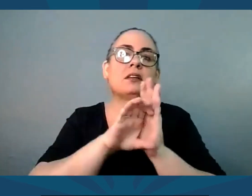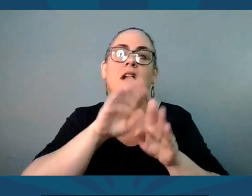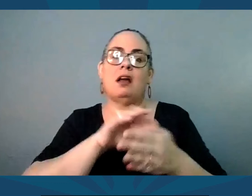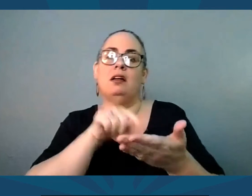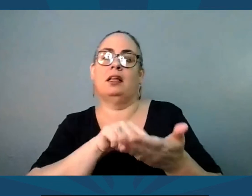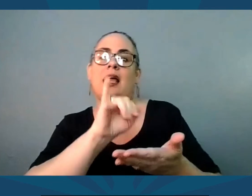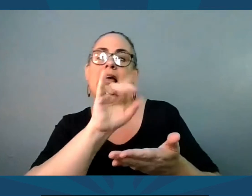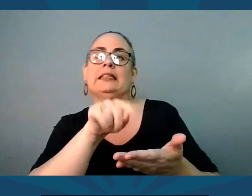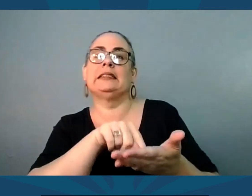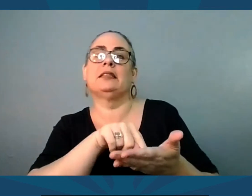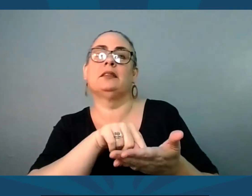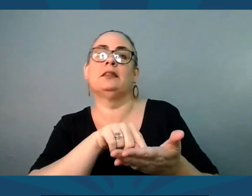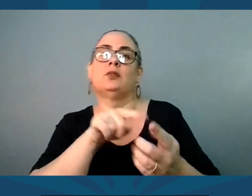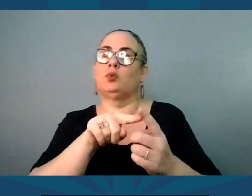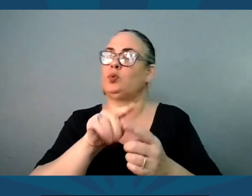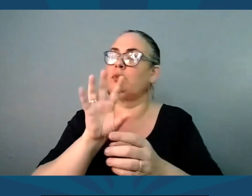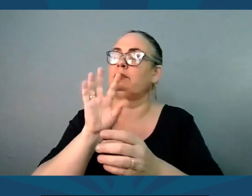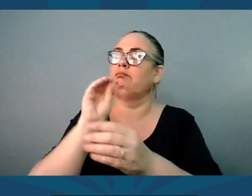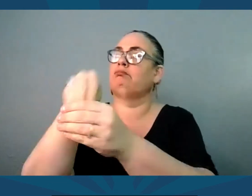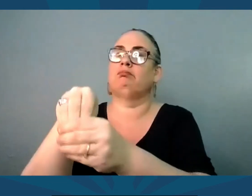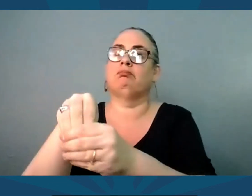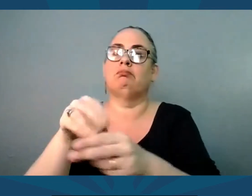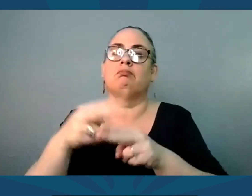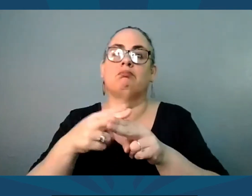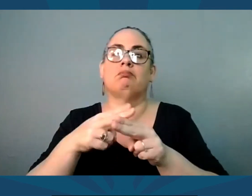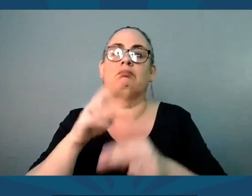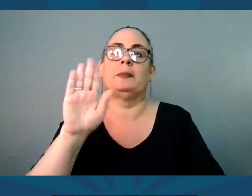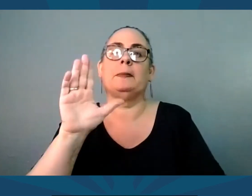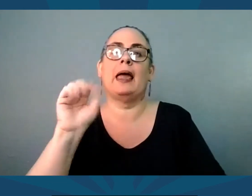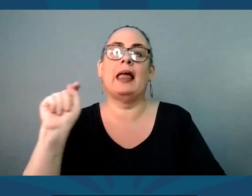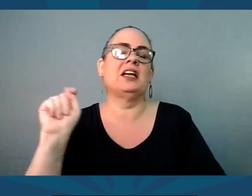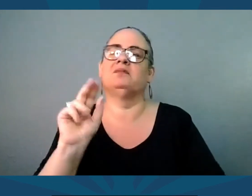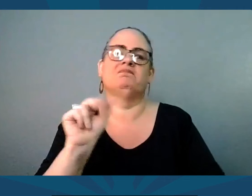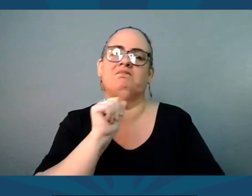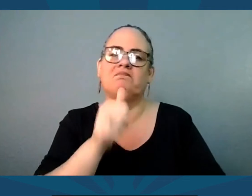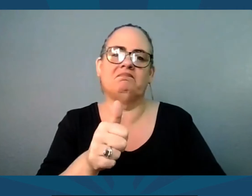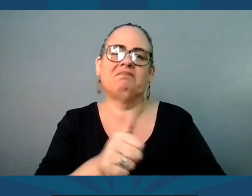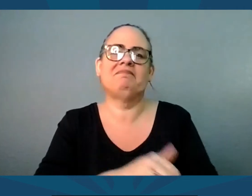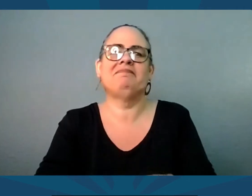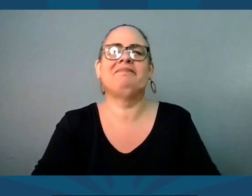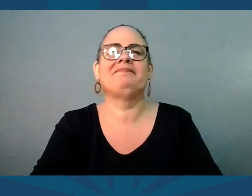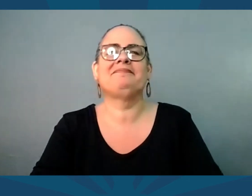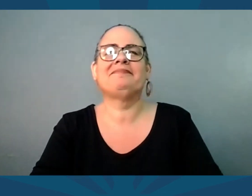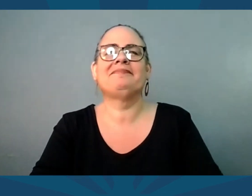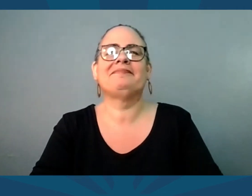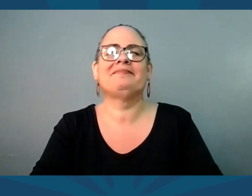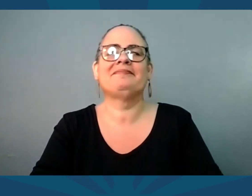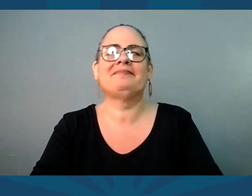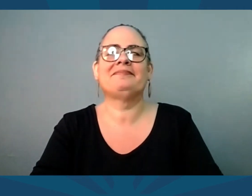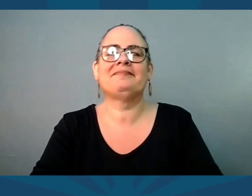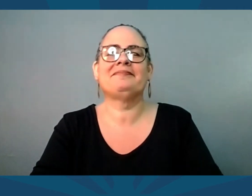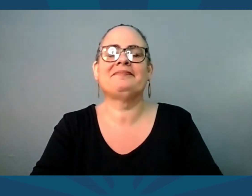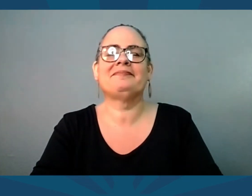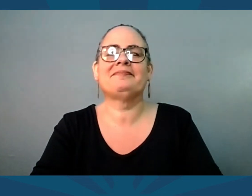Members of federally recognized tribes are not required to have an address or photo on their identification in order to